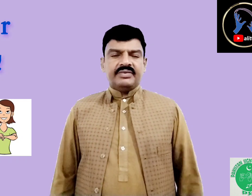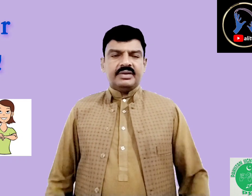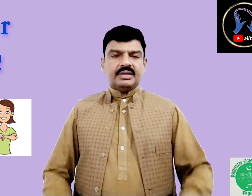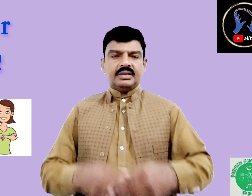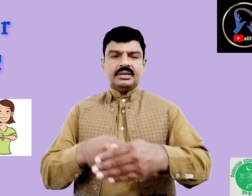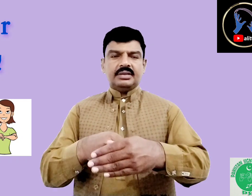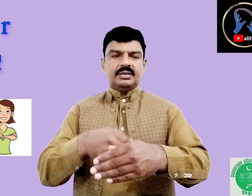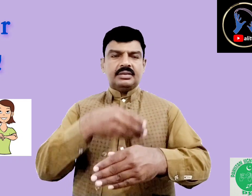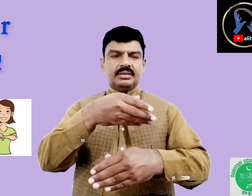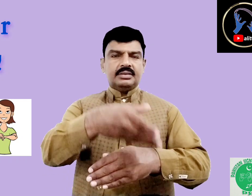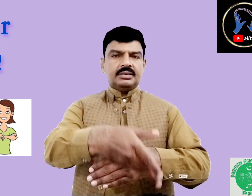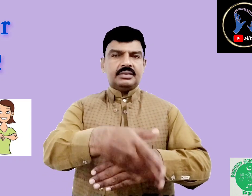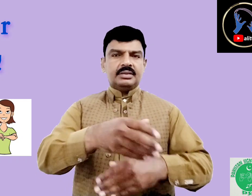after